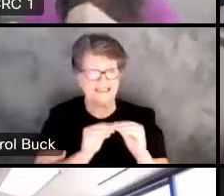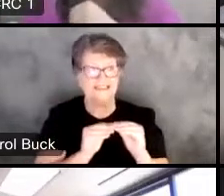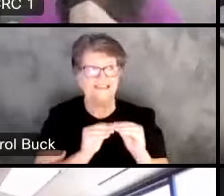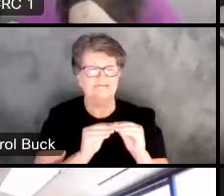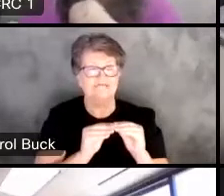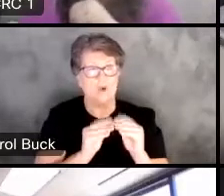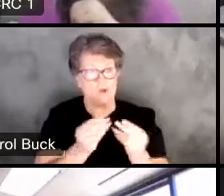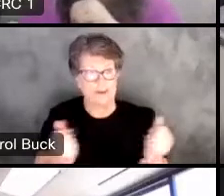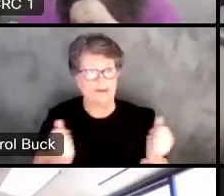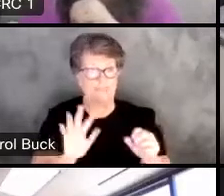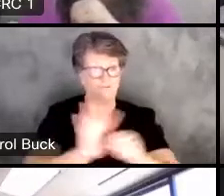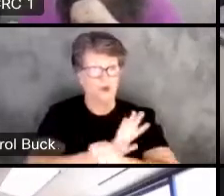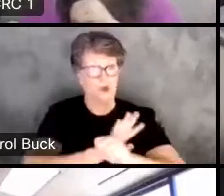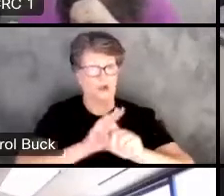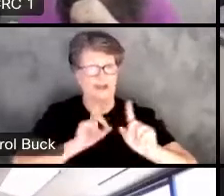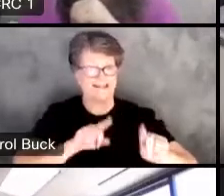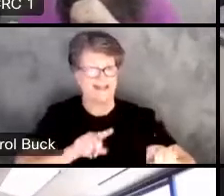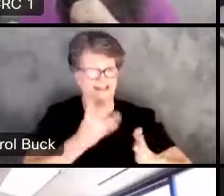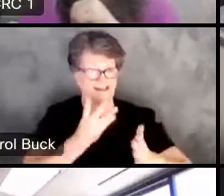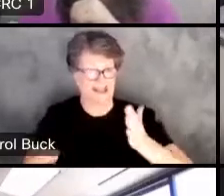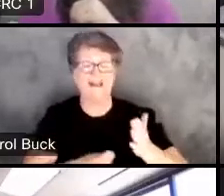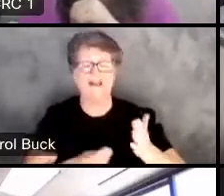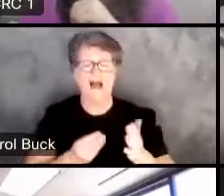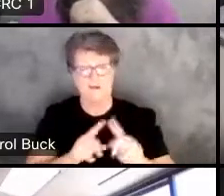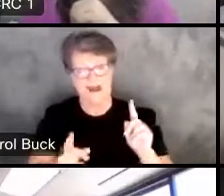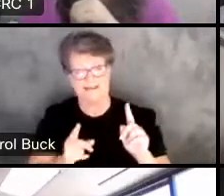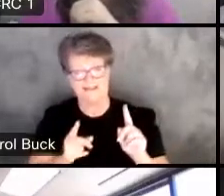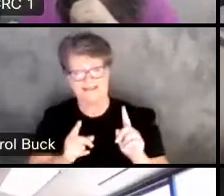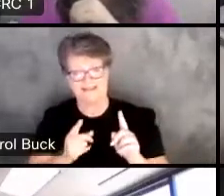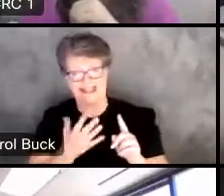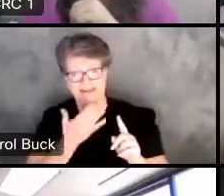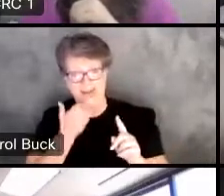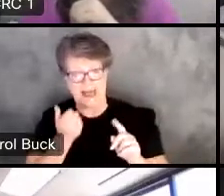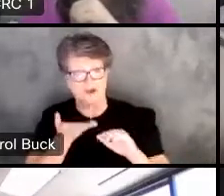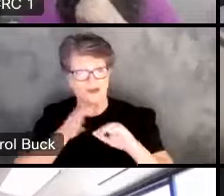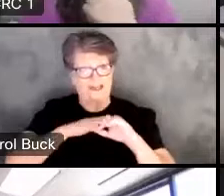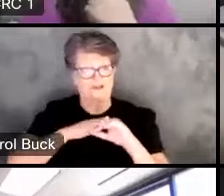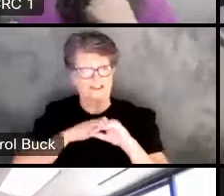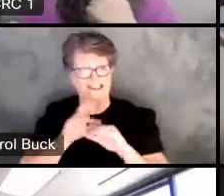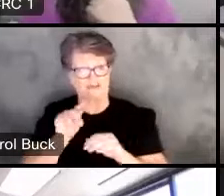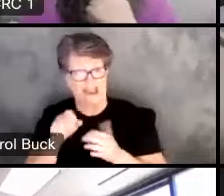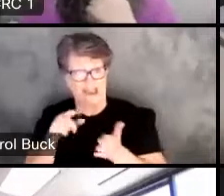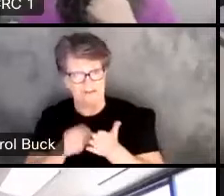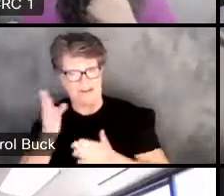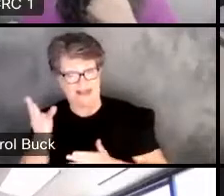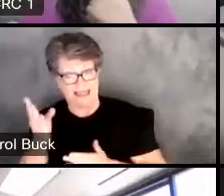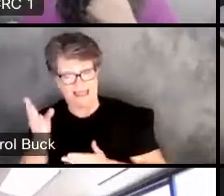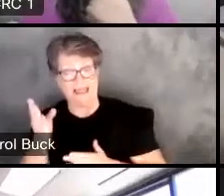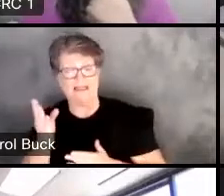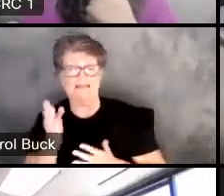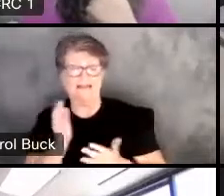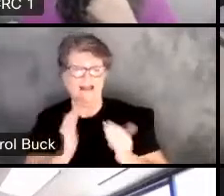it's better than billing at our regular ratioed rate when we're providing a one-to-one